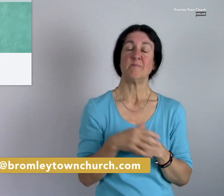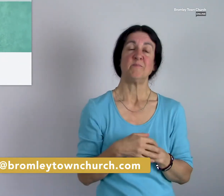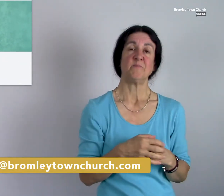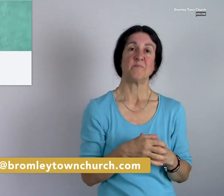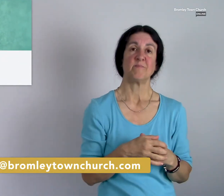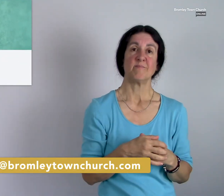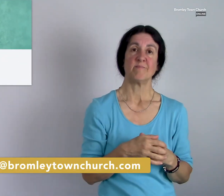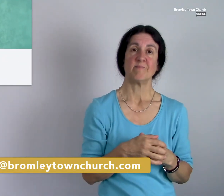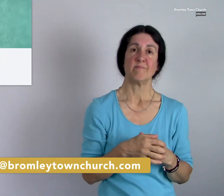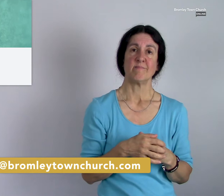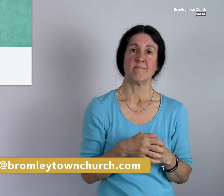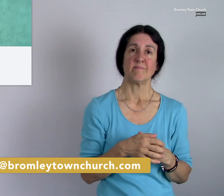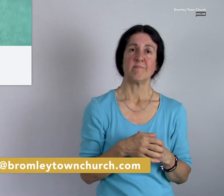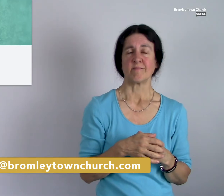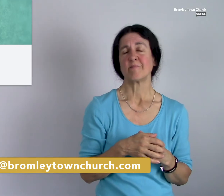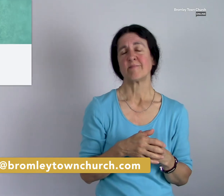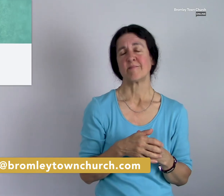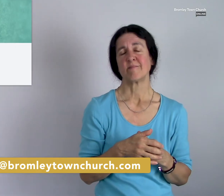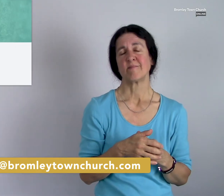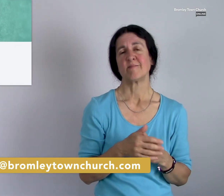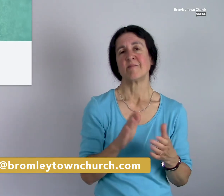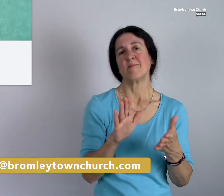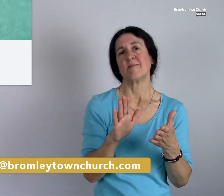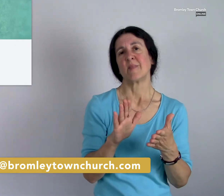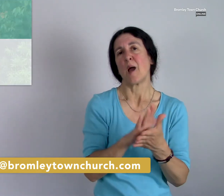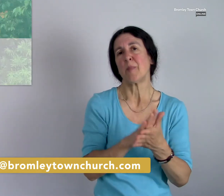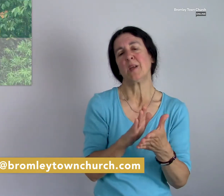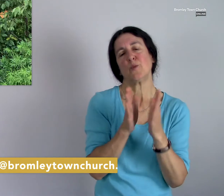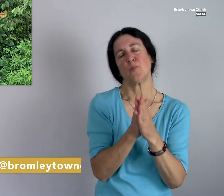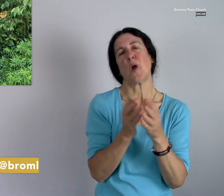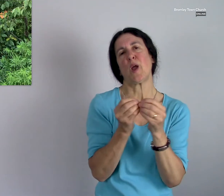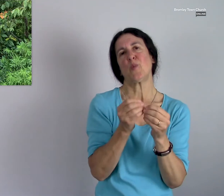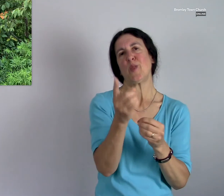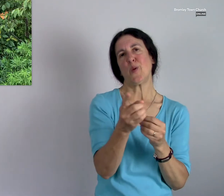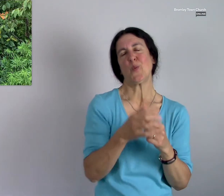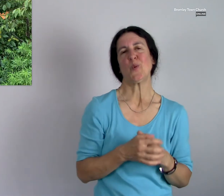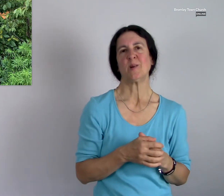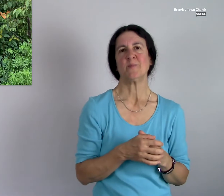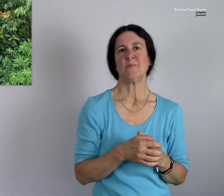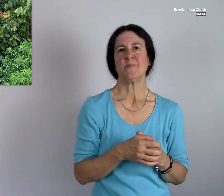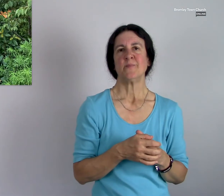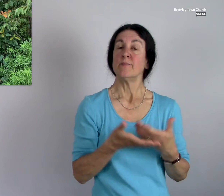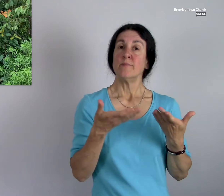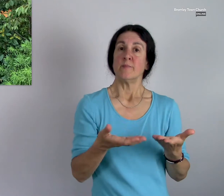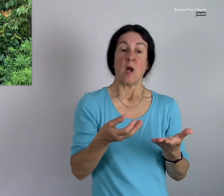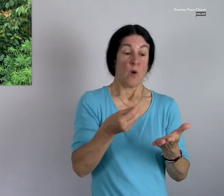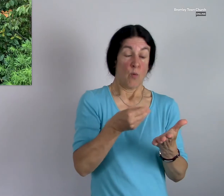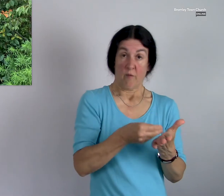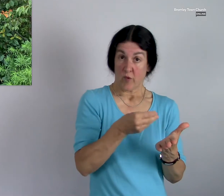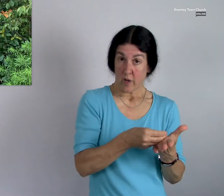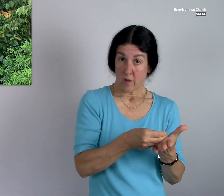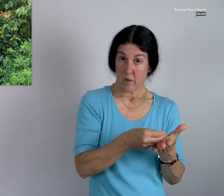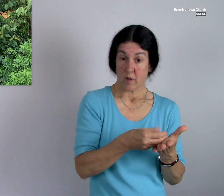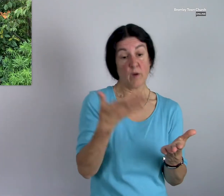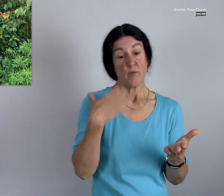prayer@bromleytownchurch.com. We'd be really pleased to pray with you, whatever it is. And now it's time to mention our offering. If you'd like to give